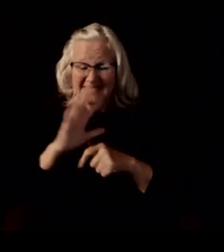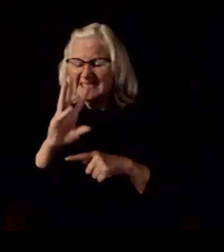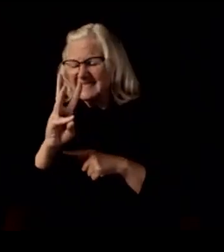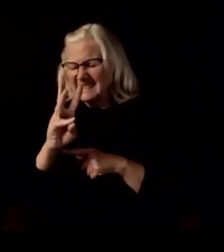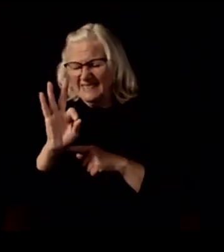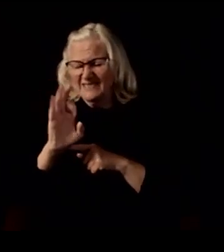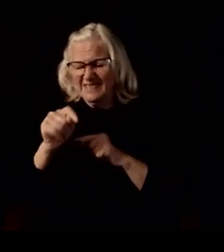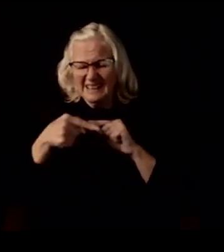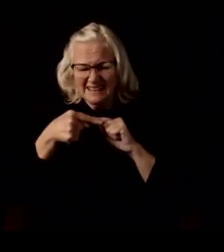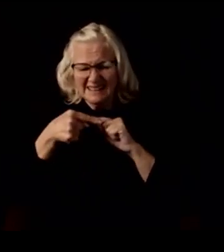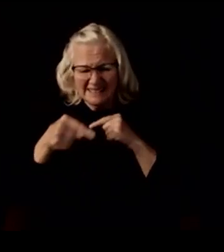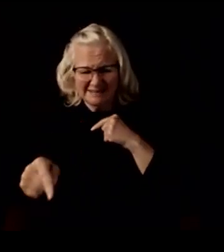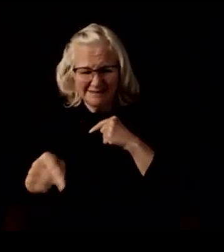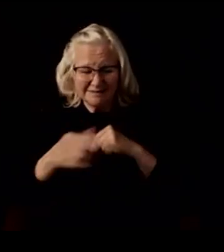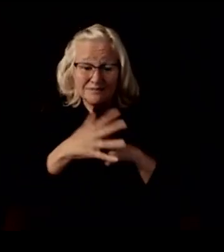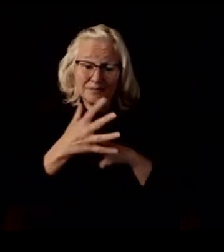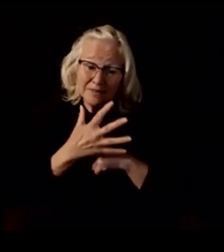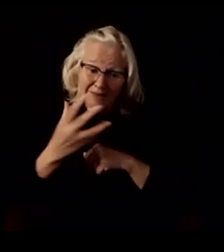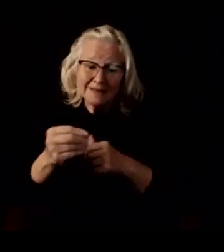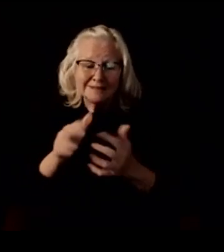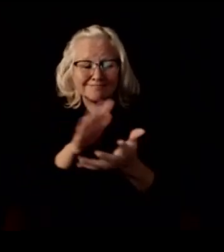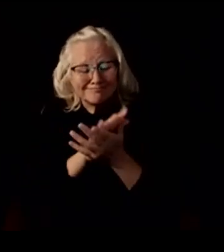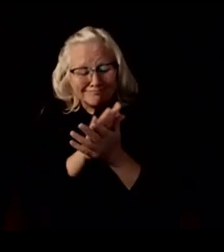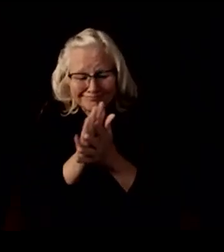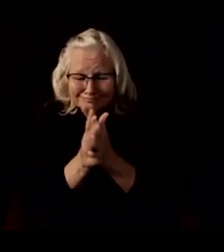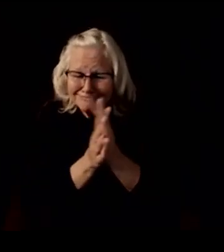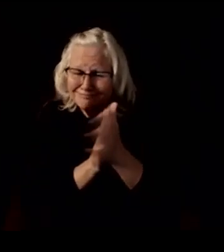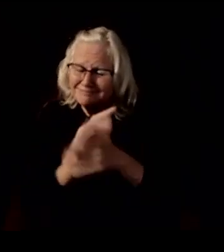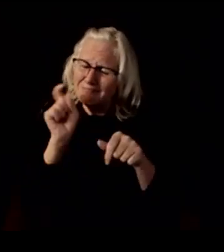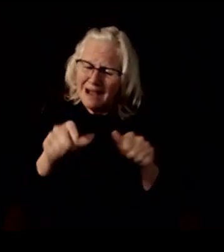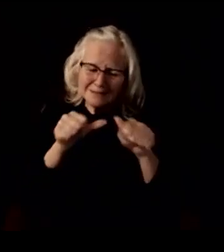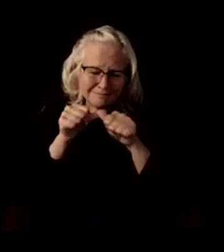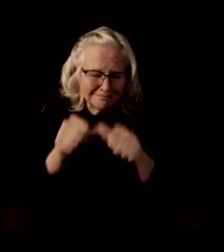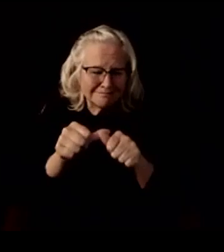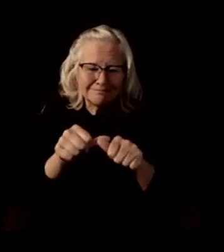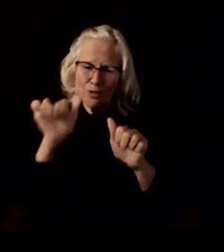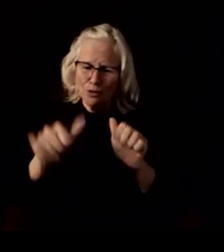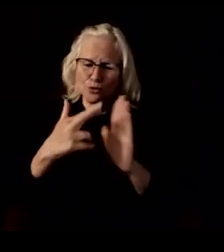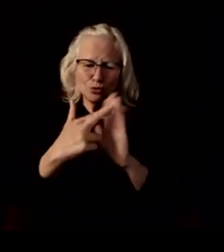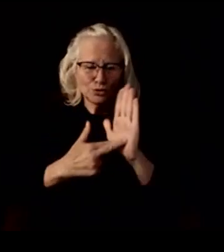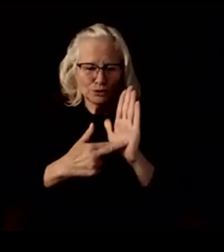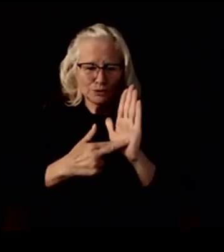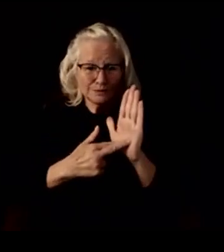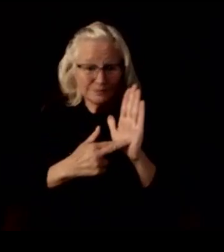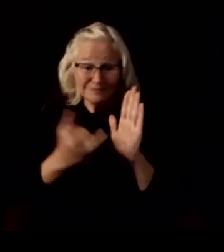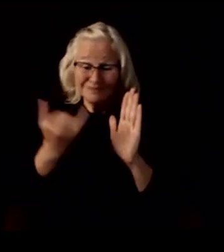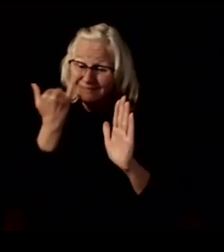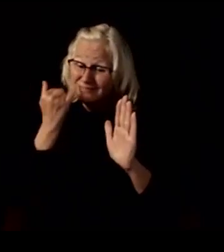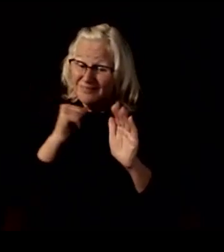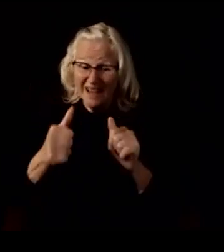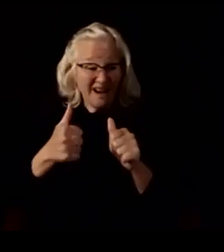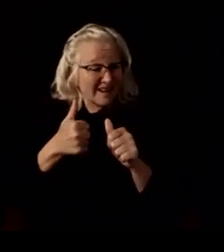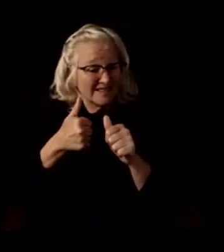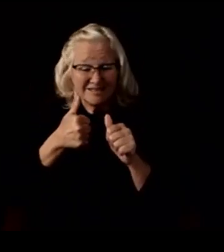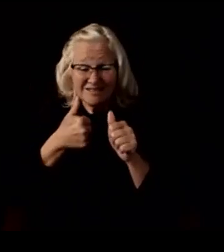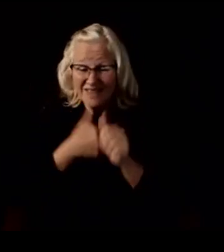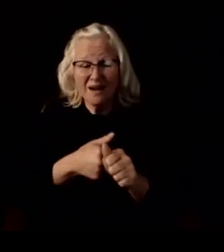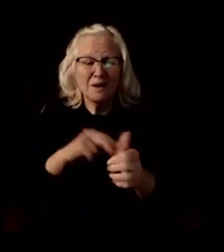work. Not doing these things just delays our ability to do more of the things we want to do. Have in-person learning at